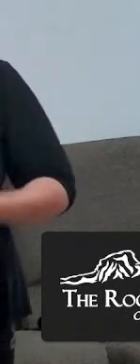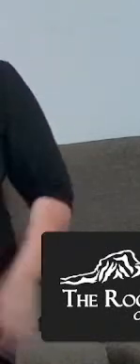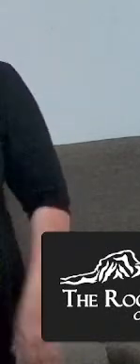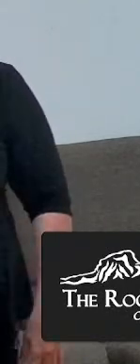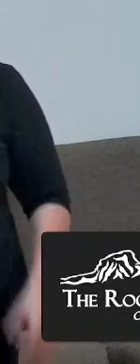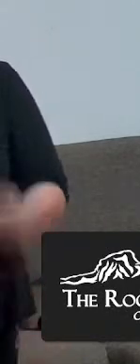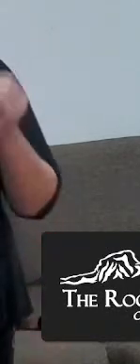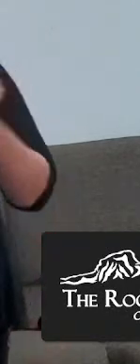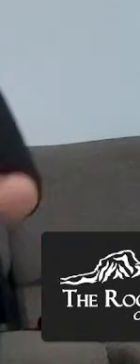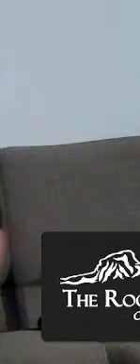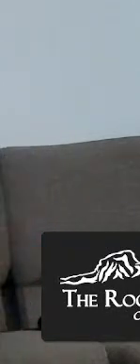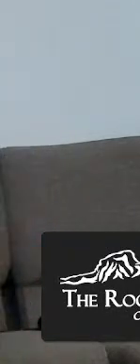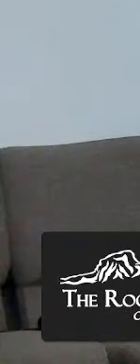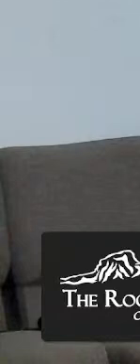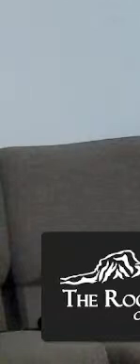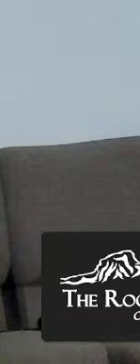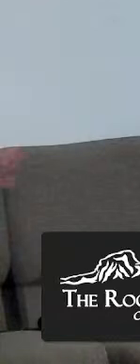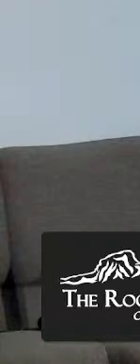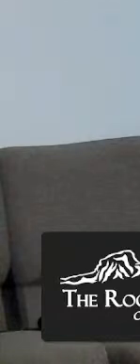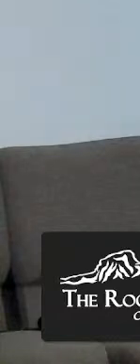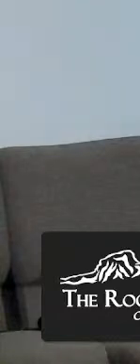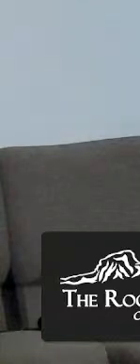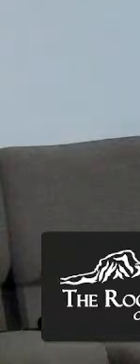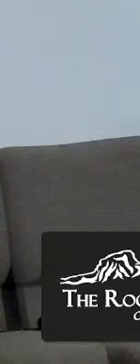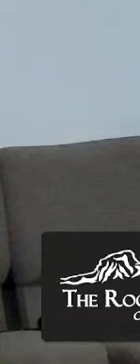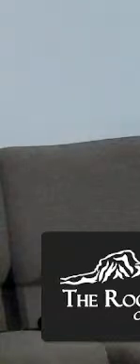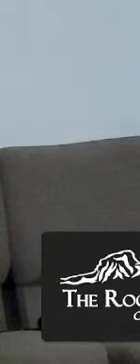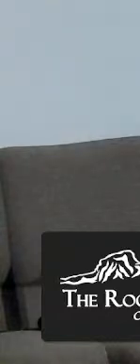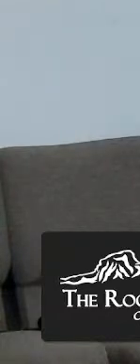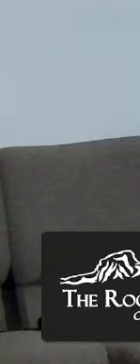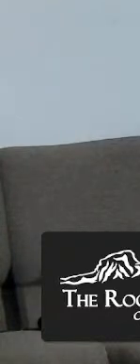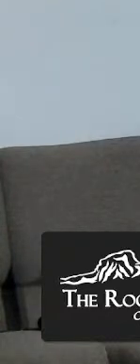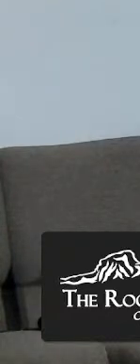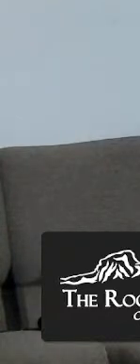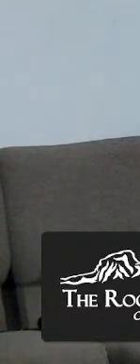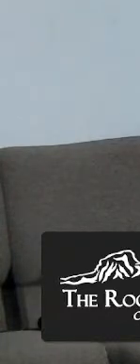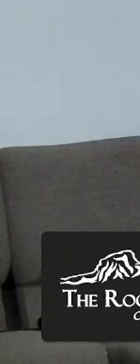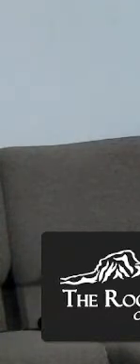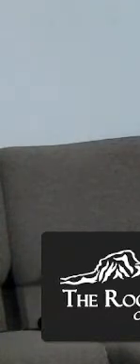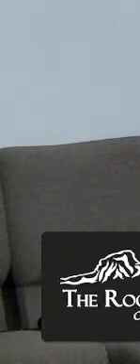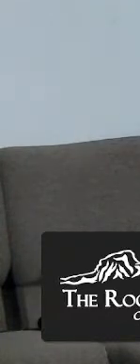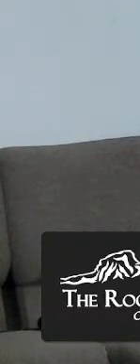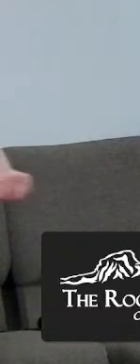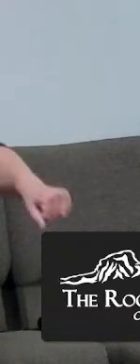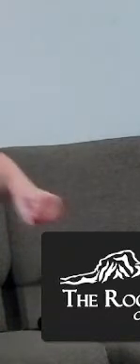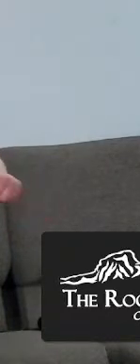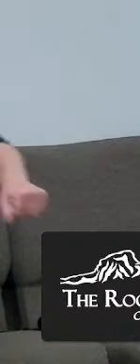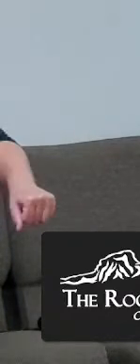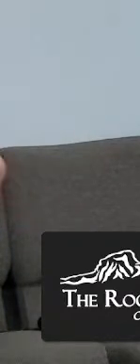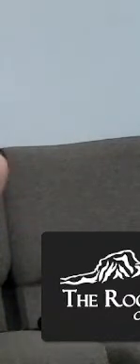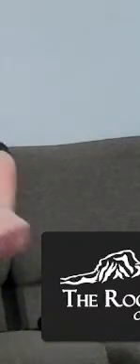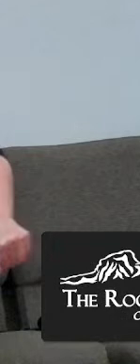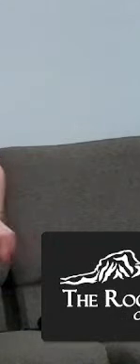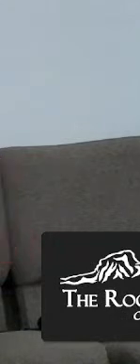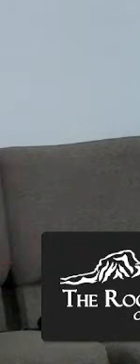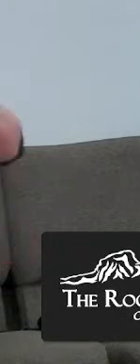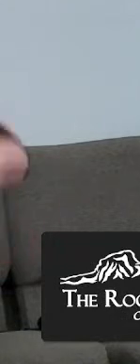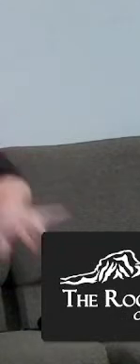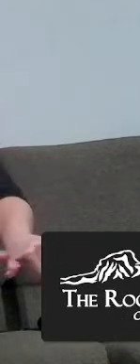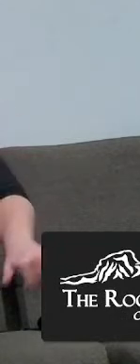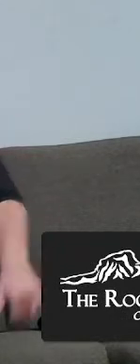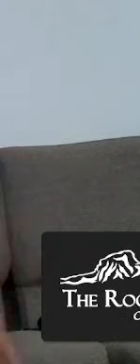complain. They've already experienced 10 plagues. God has already moved a miraculous way. Yet, they